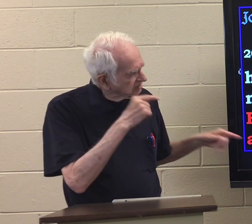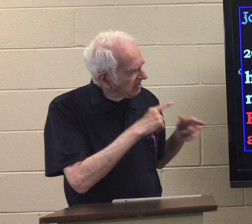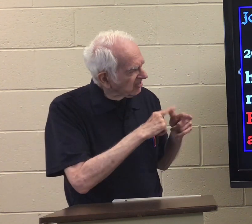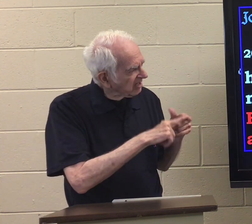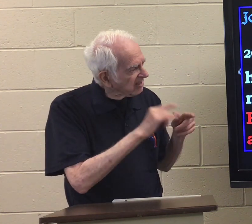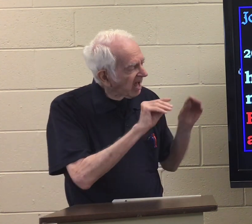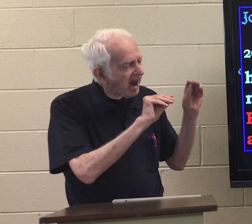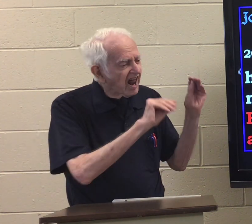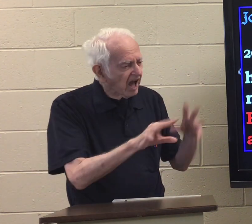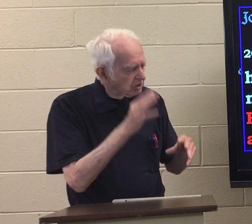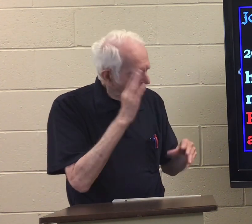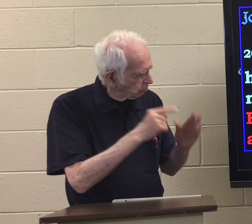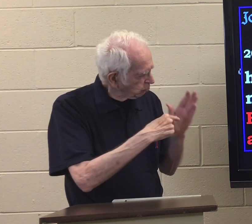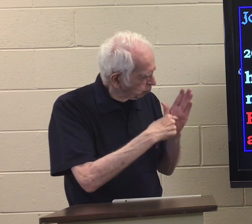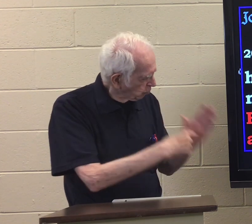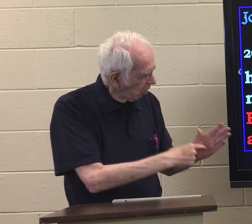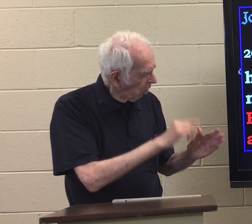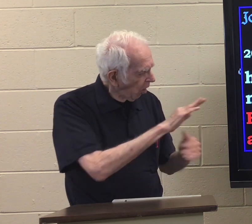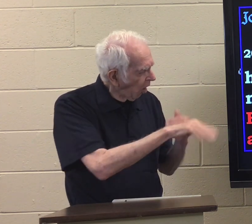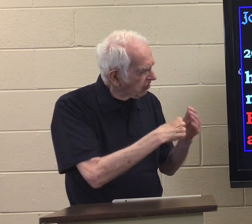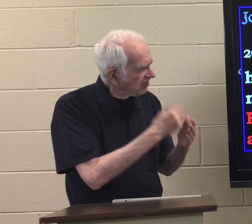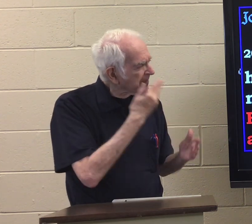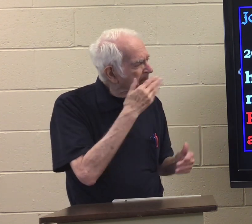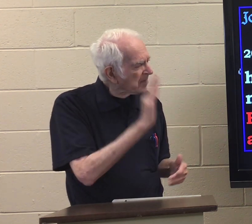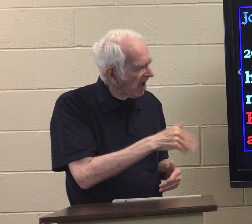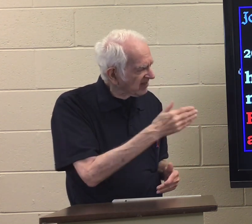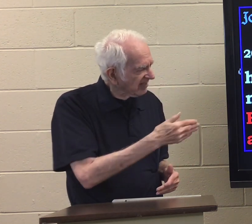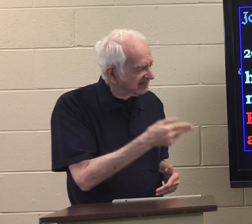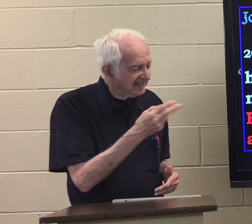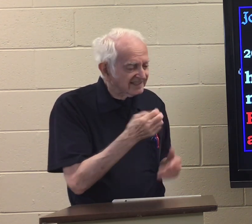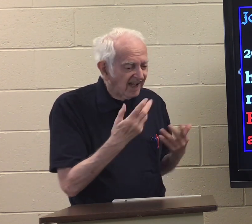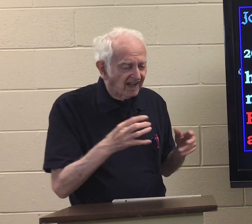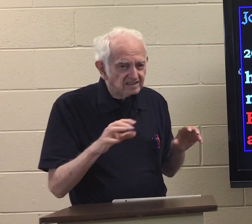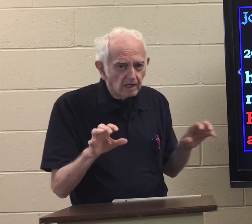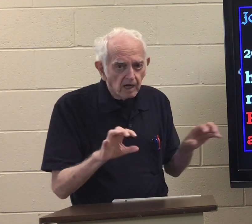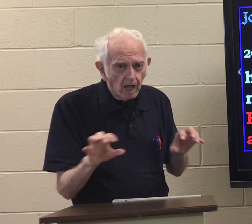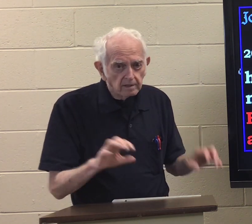Because then the light will show all the bad things he has done.